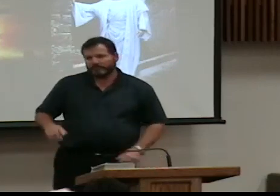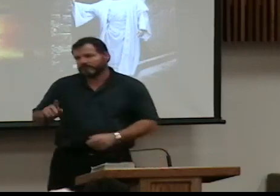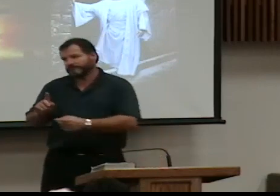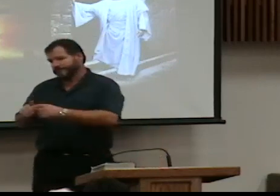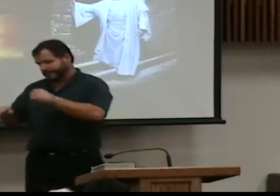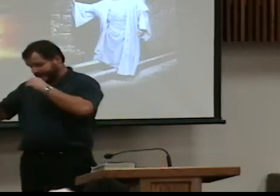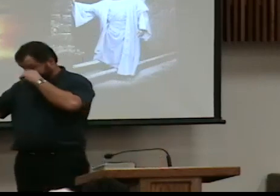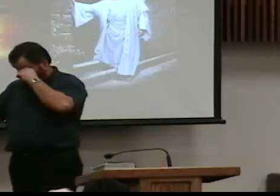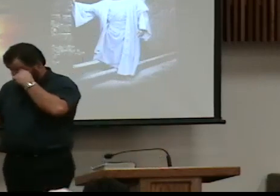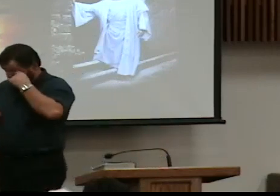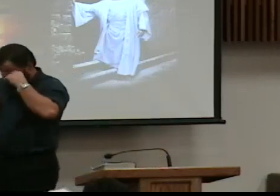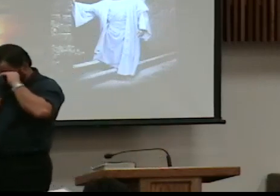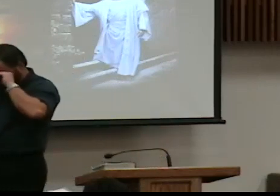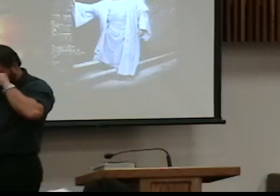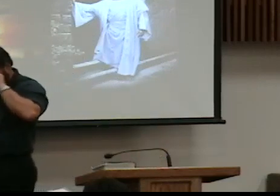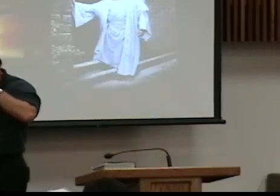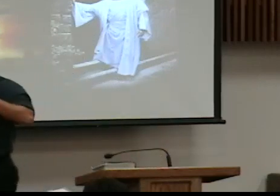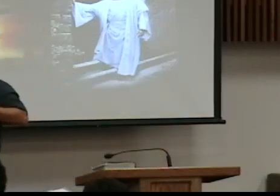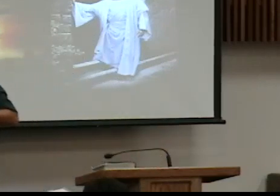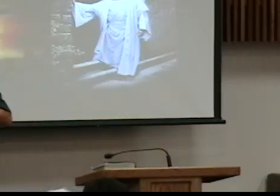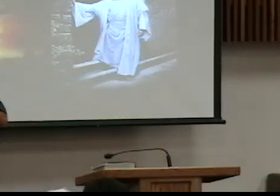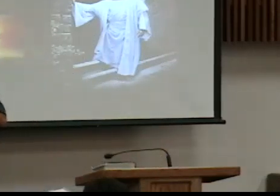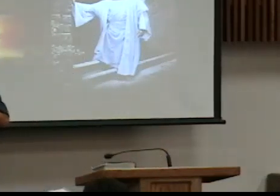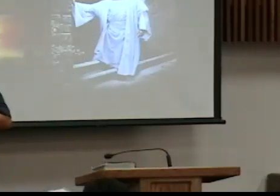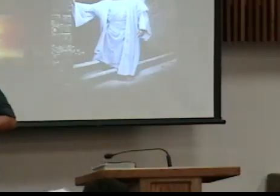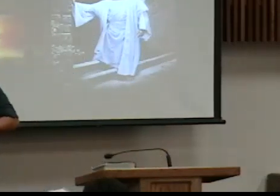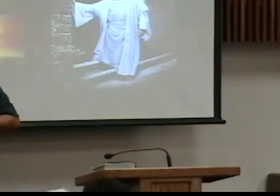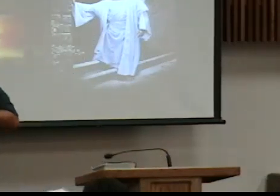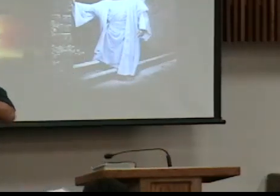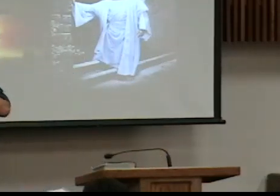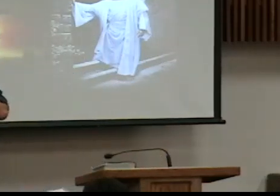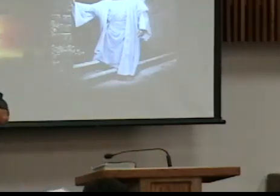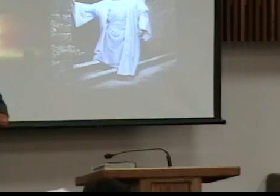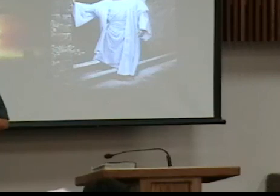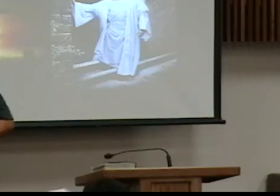I have to go in and tell my story.